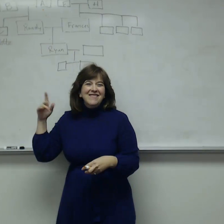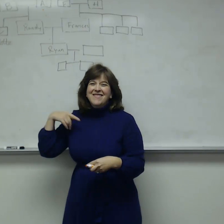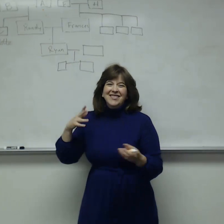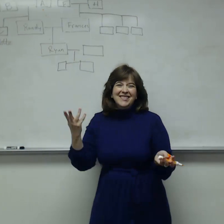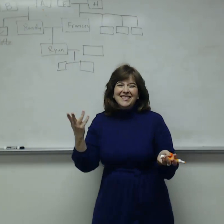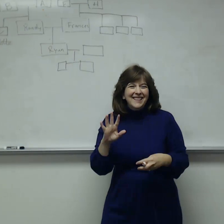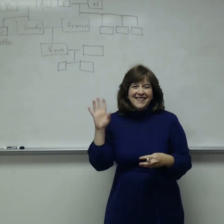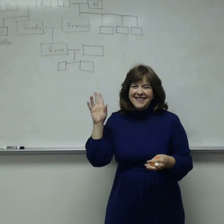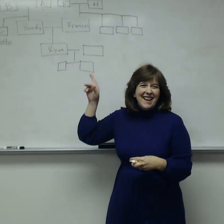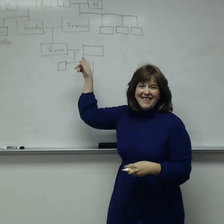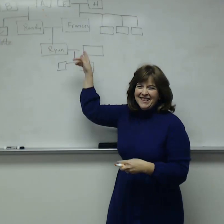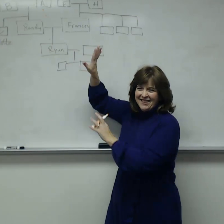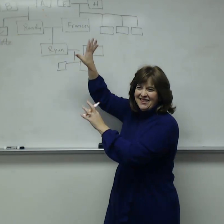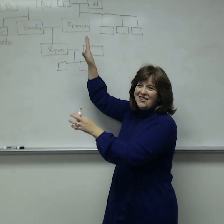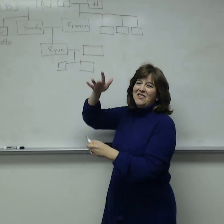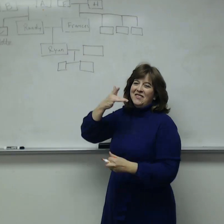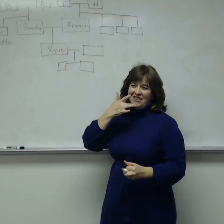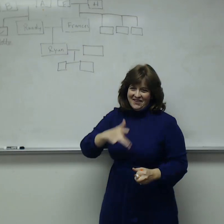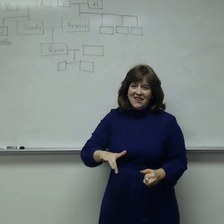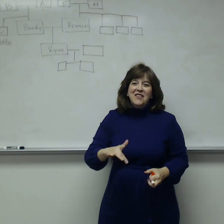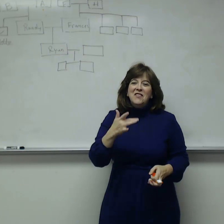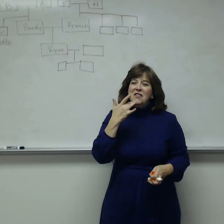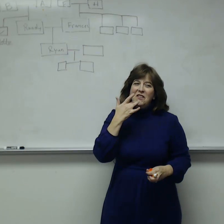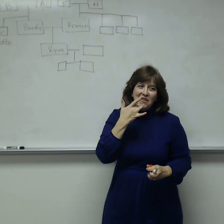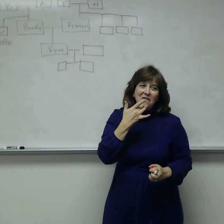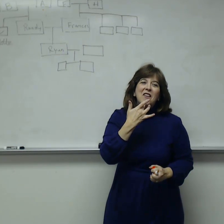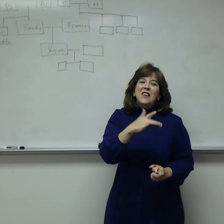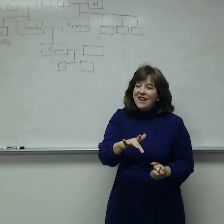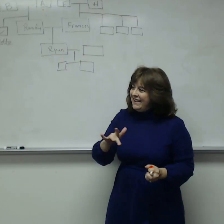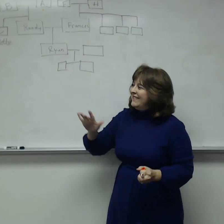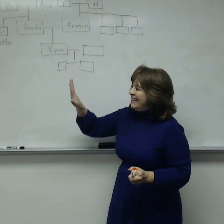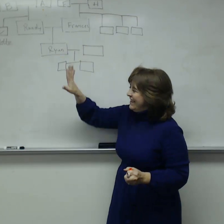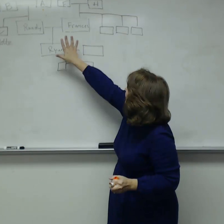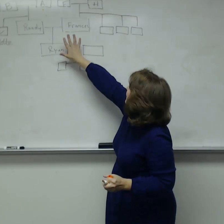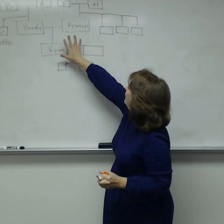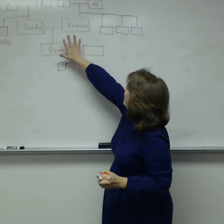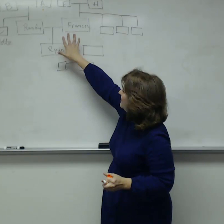We're just like good. Yeah, this The one I pulled up was all the squares. I was lucky to get this.